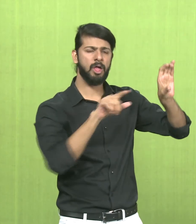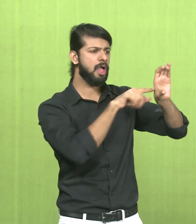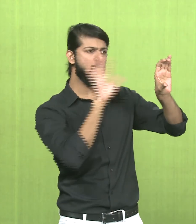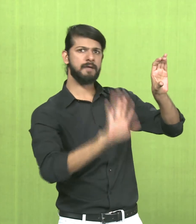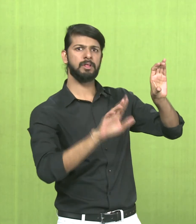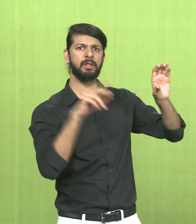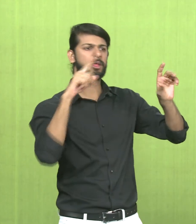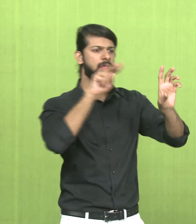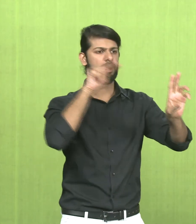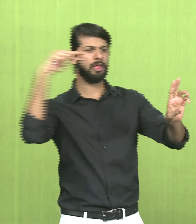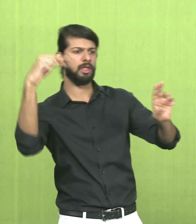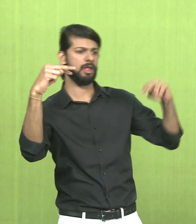viewpoints,